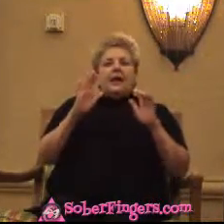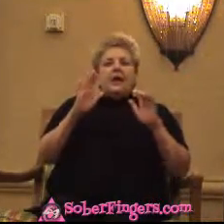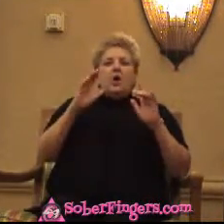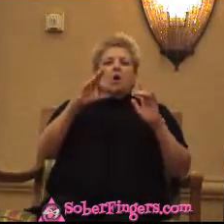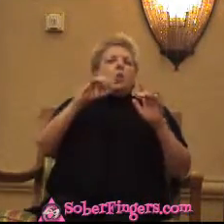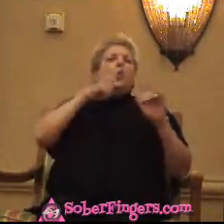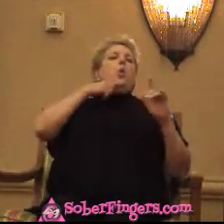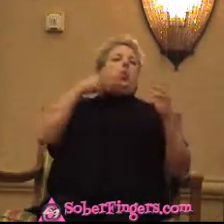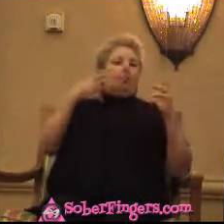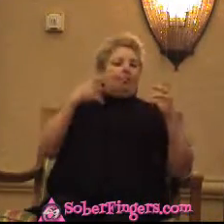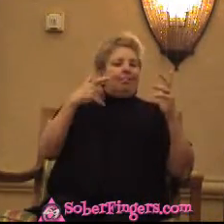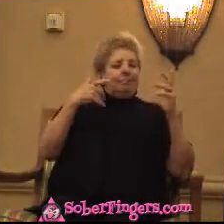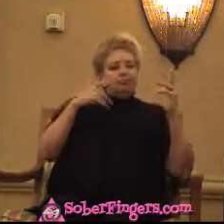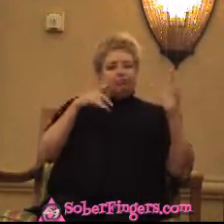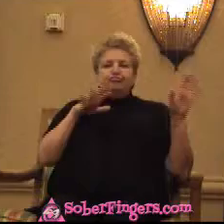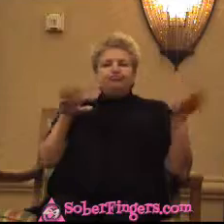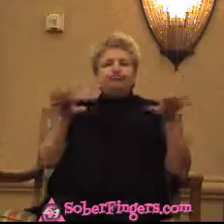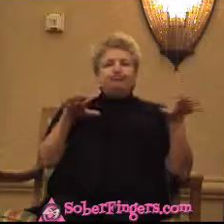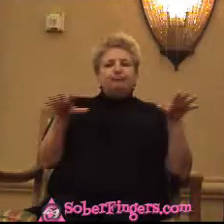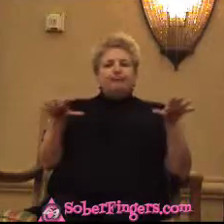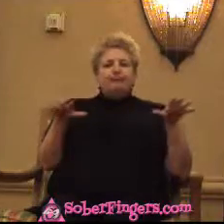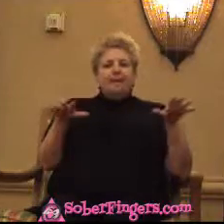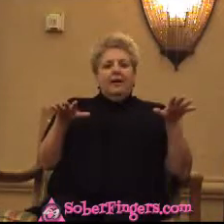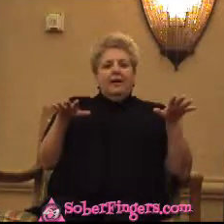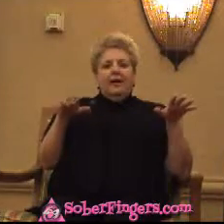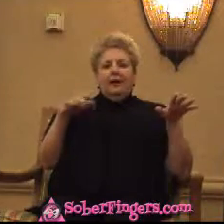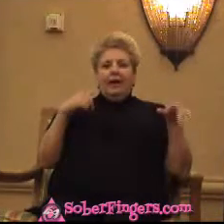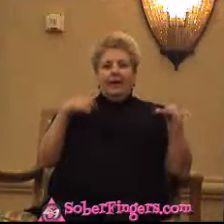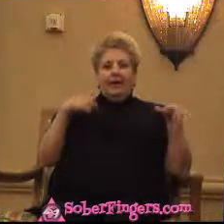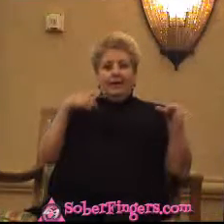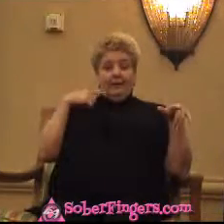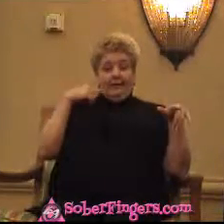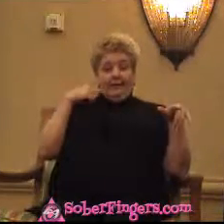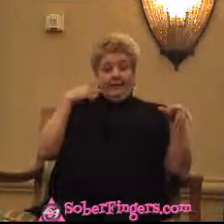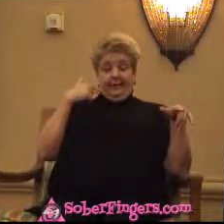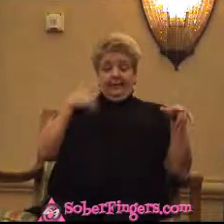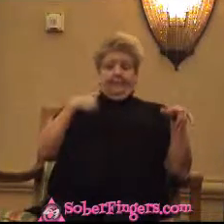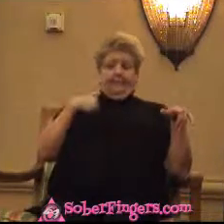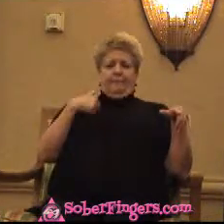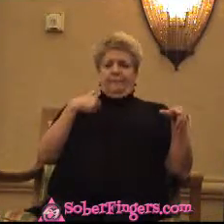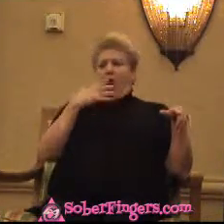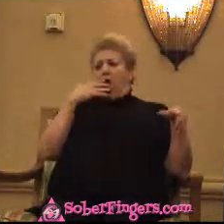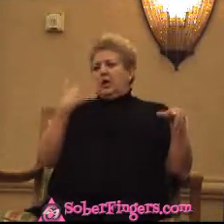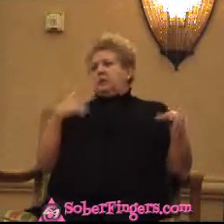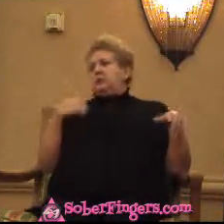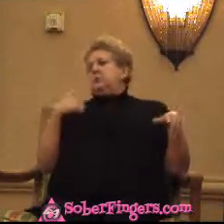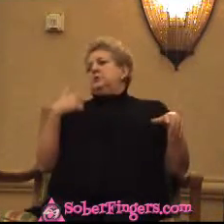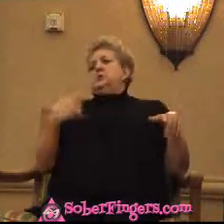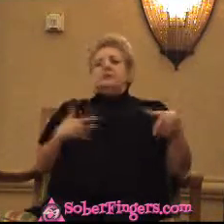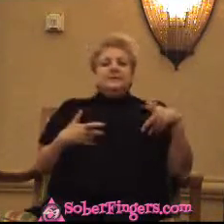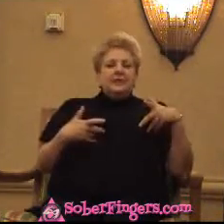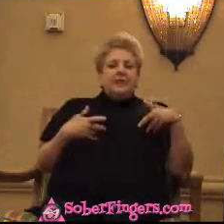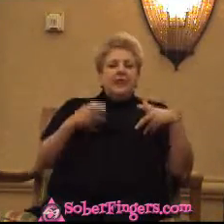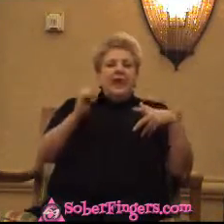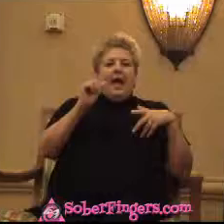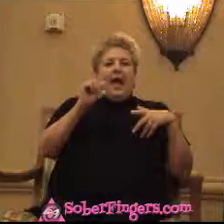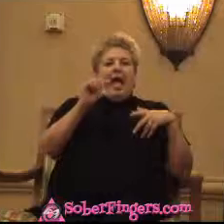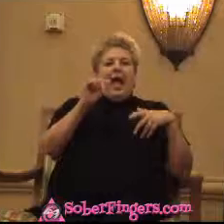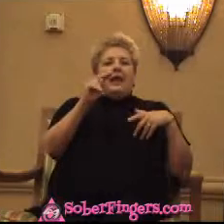you know, legend in my own mind. The Al-Anons call it denial, but that word's not in the big book.